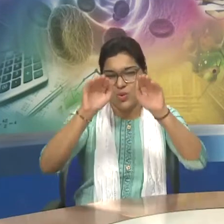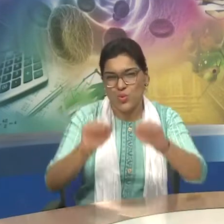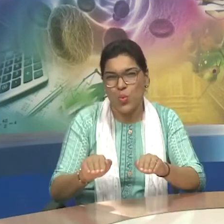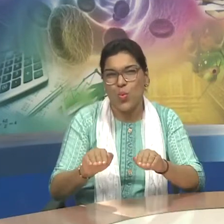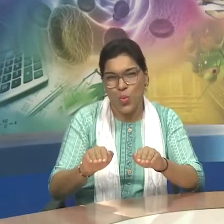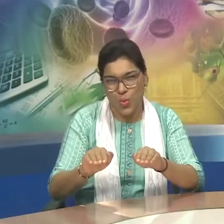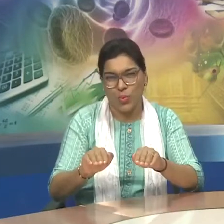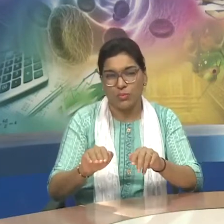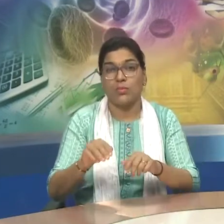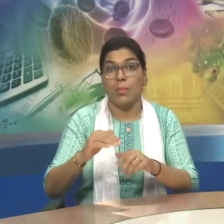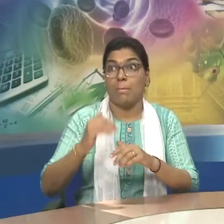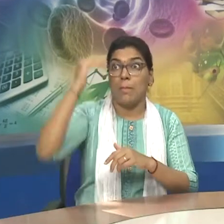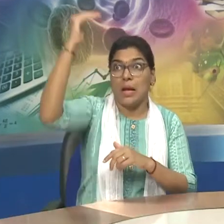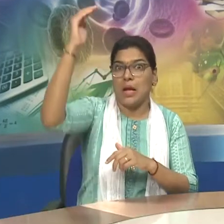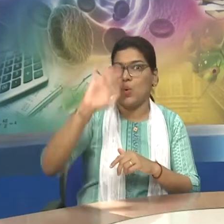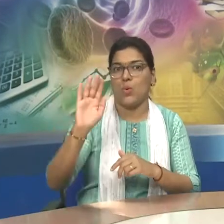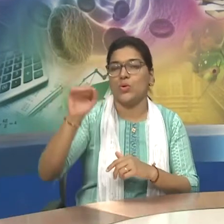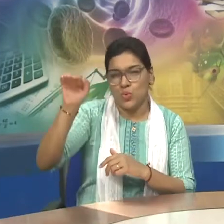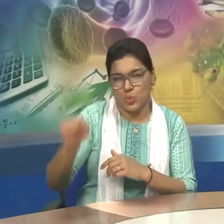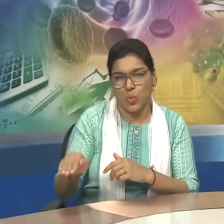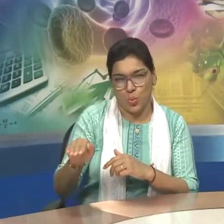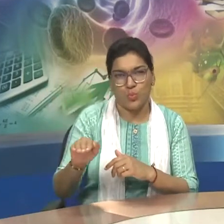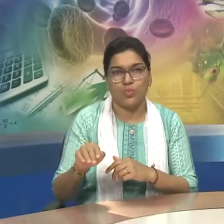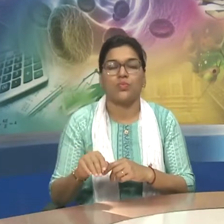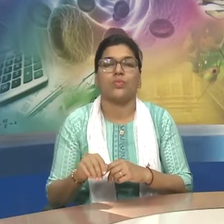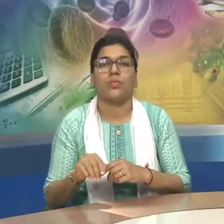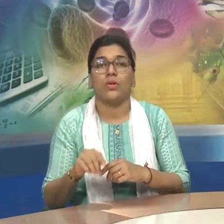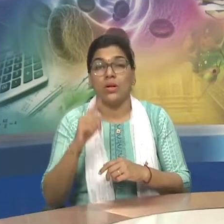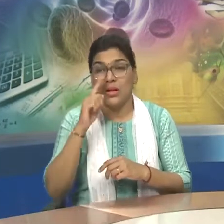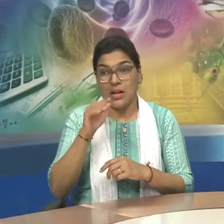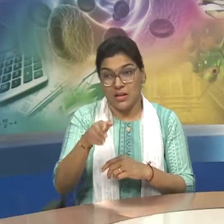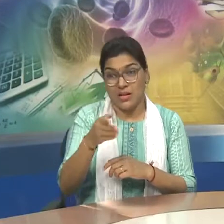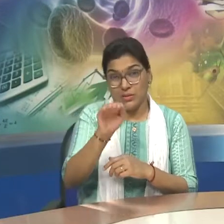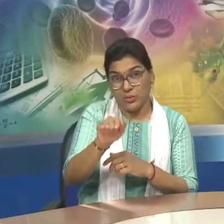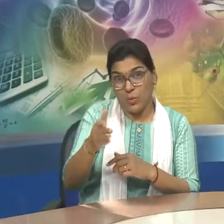Girls, in particular,